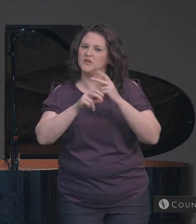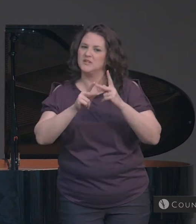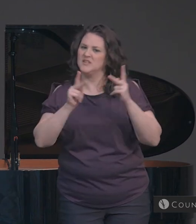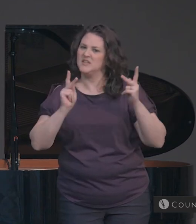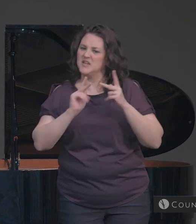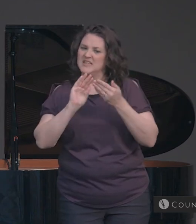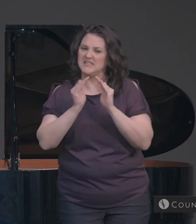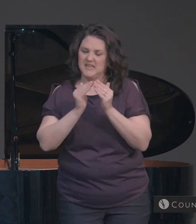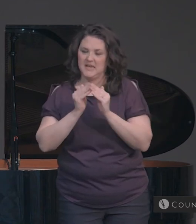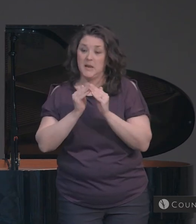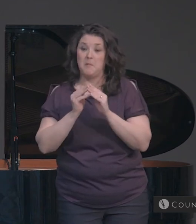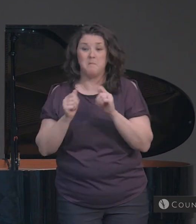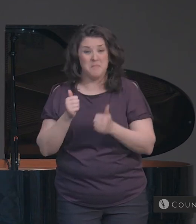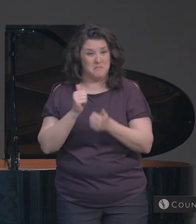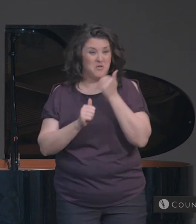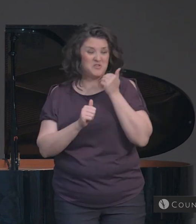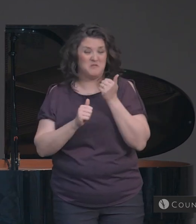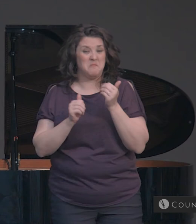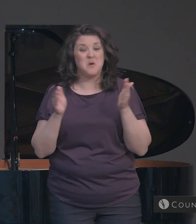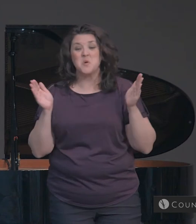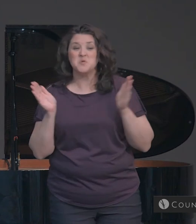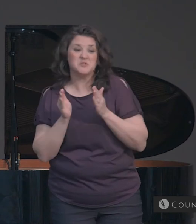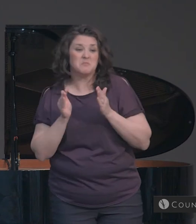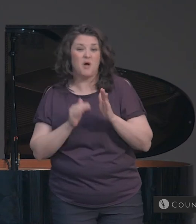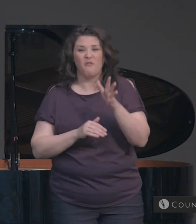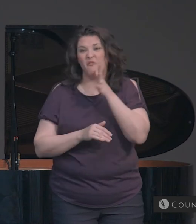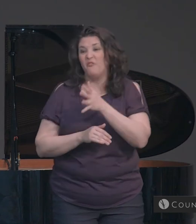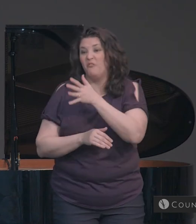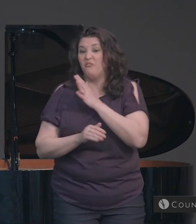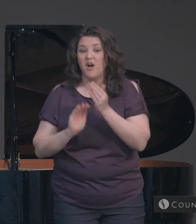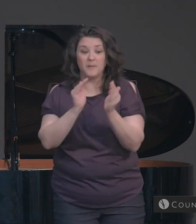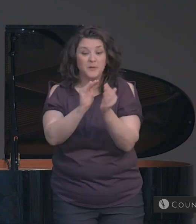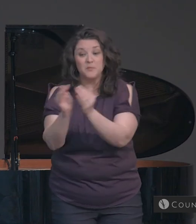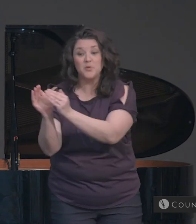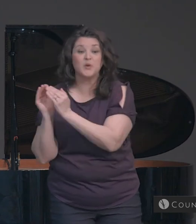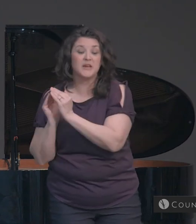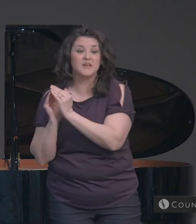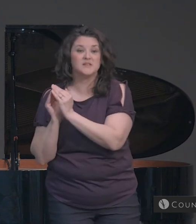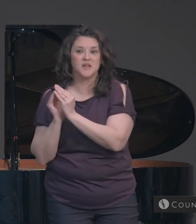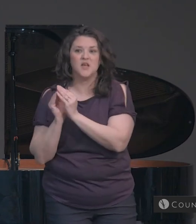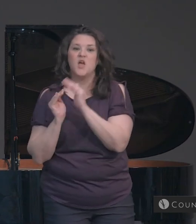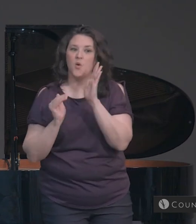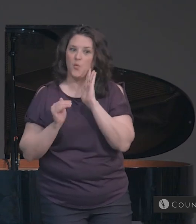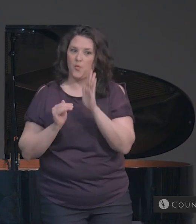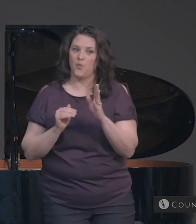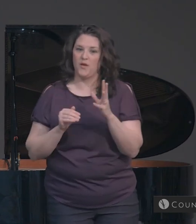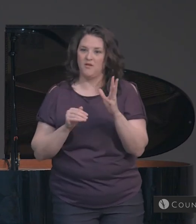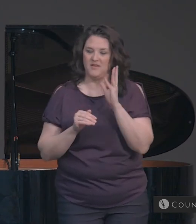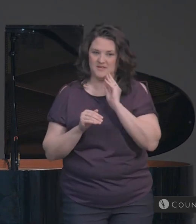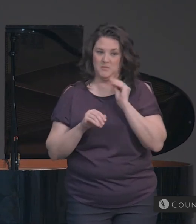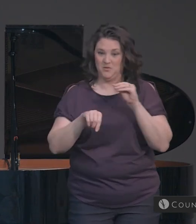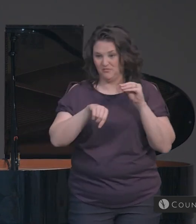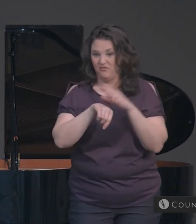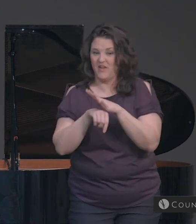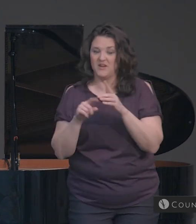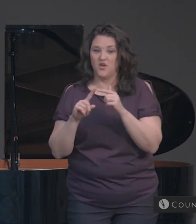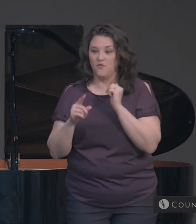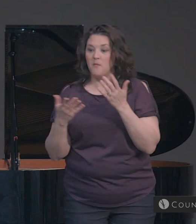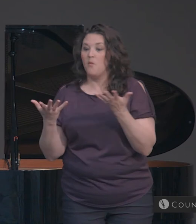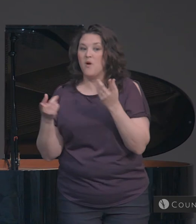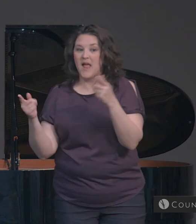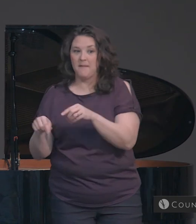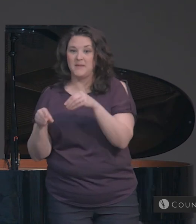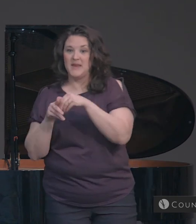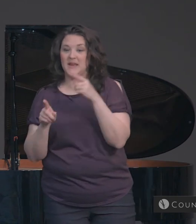small rural communities that will be affected by the rejection of God in the capital city of